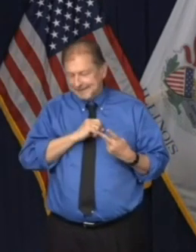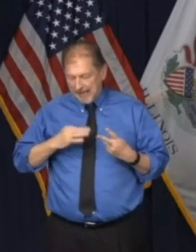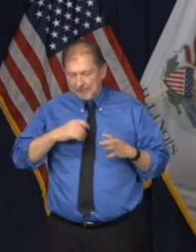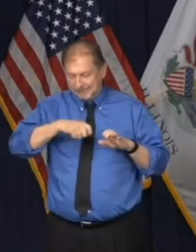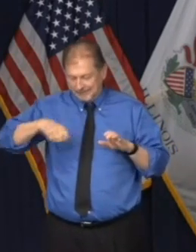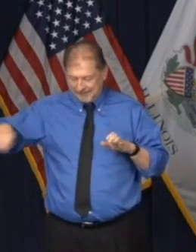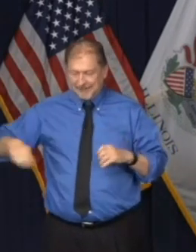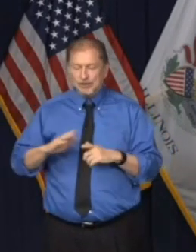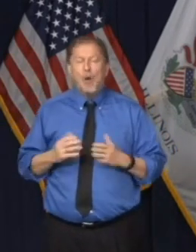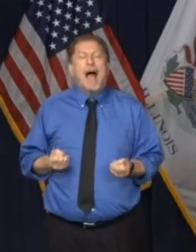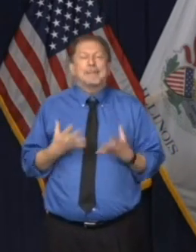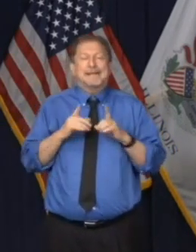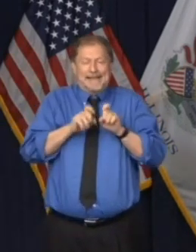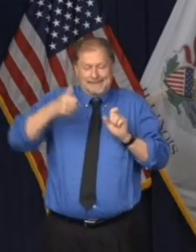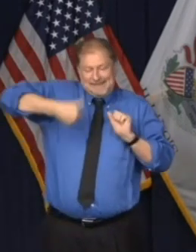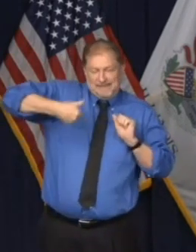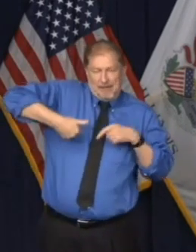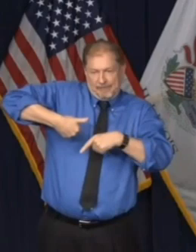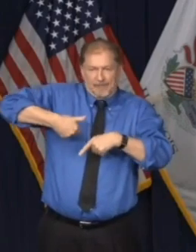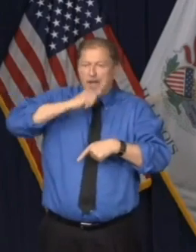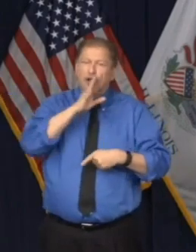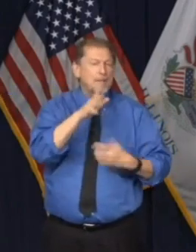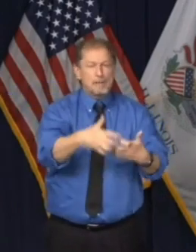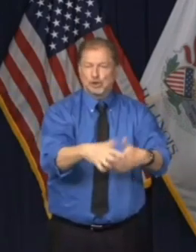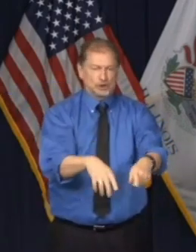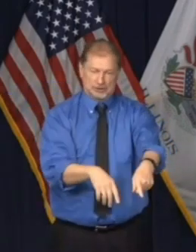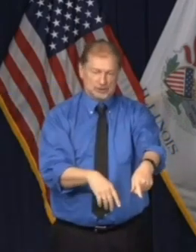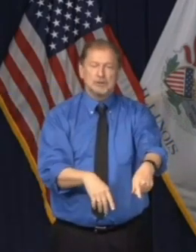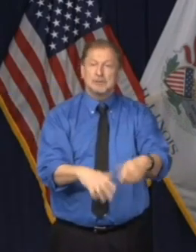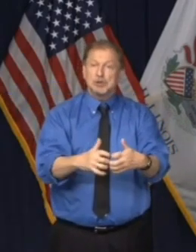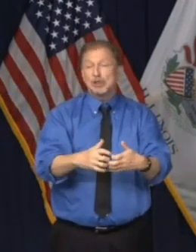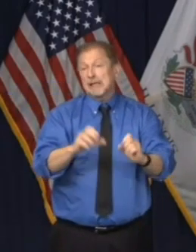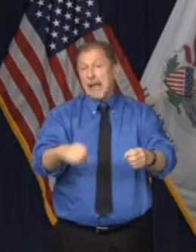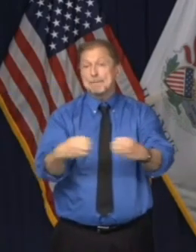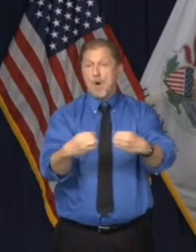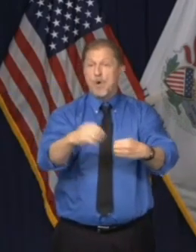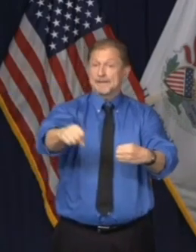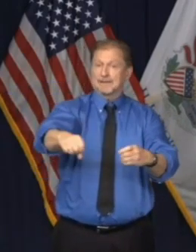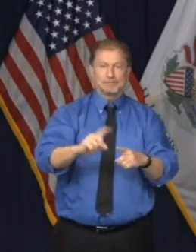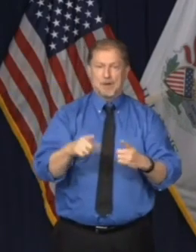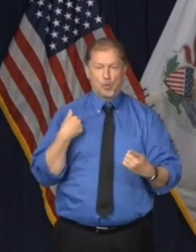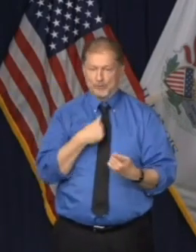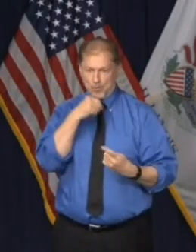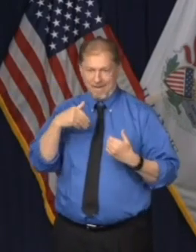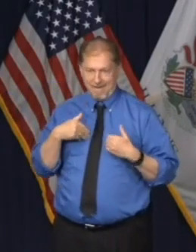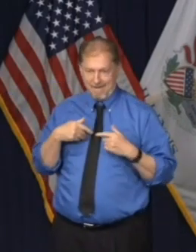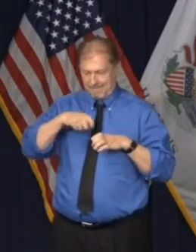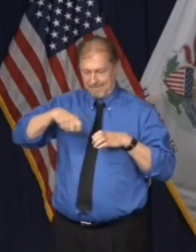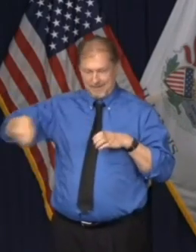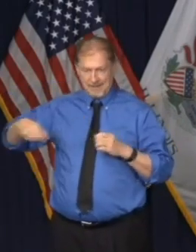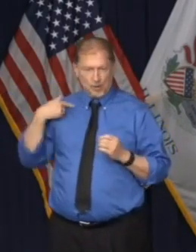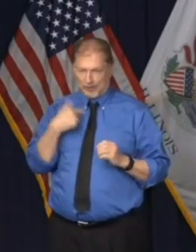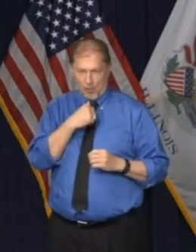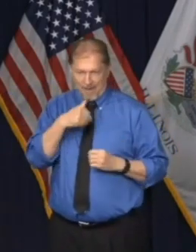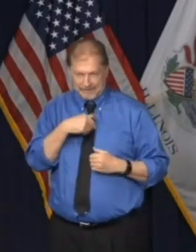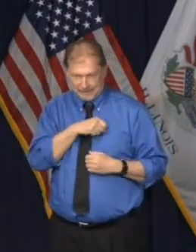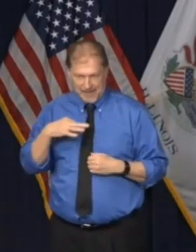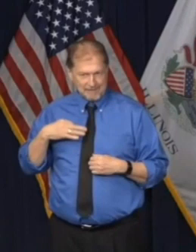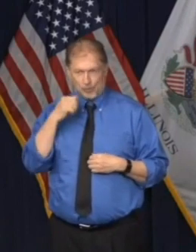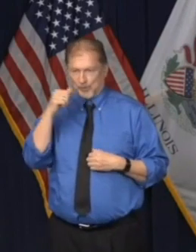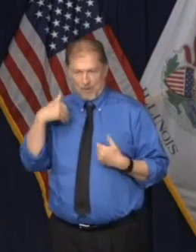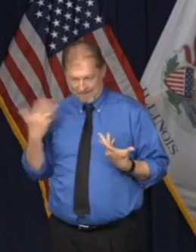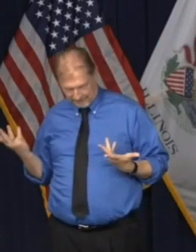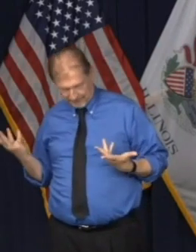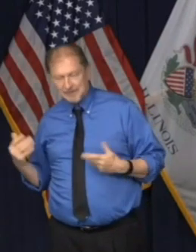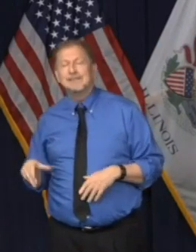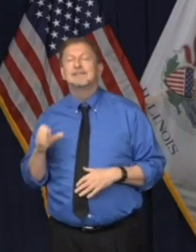get a test result. You need the machine and all the items that it takes to get the specimen into the machine, and of course to take